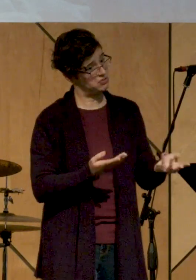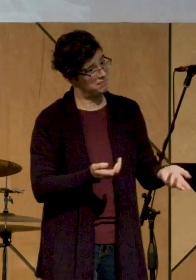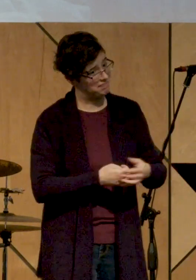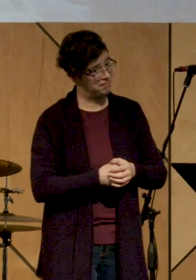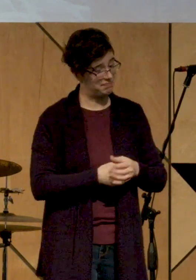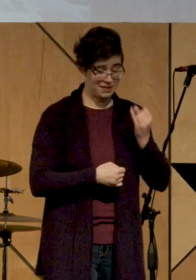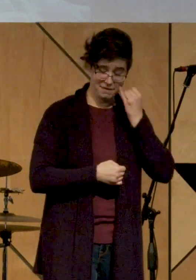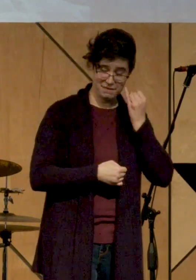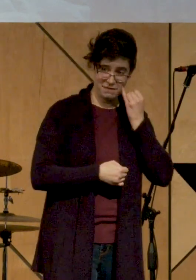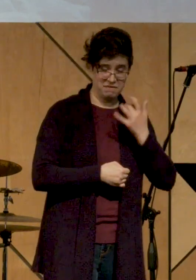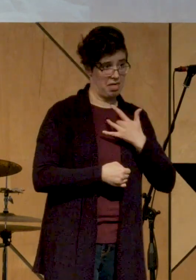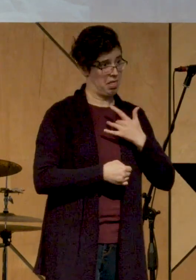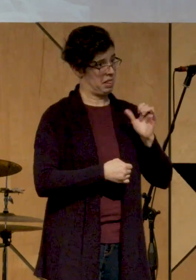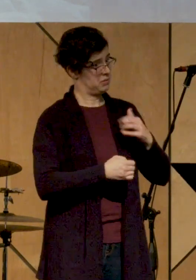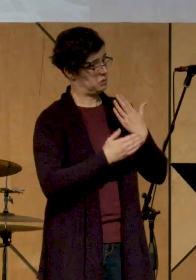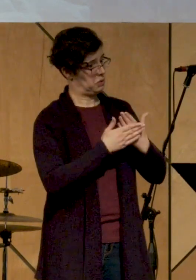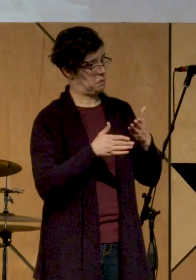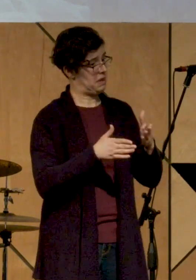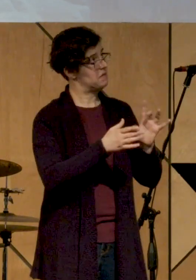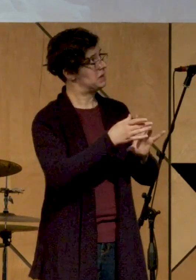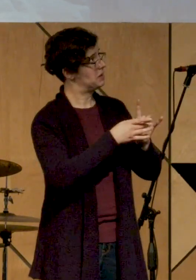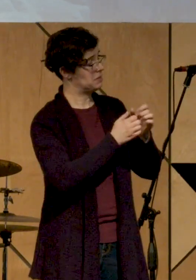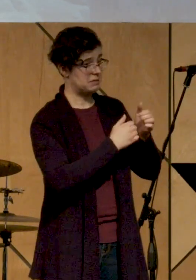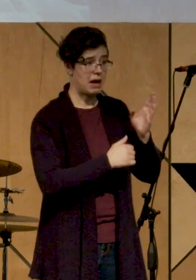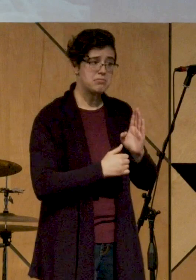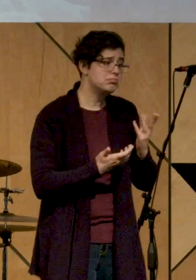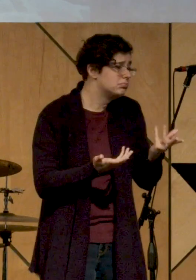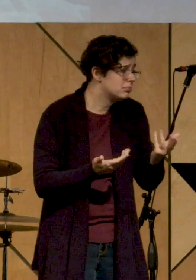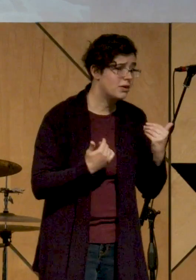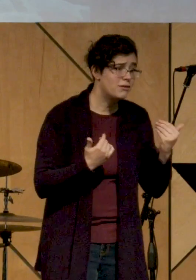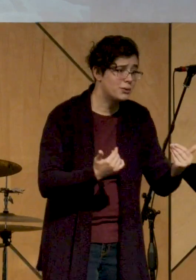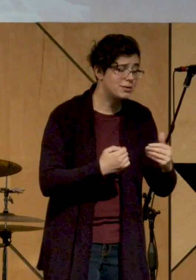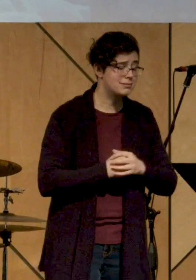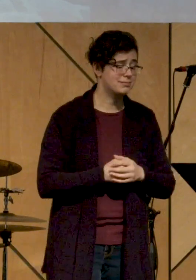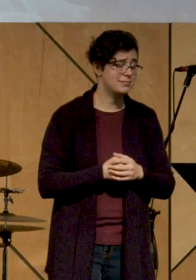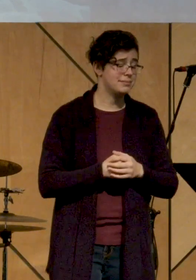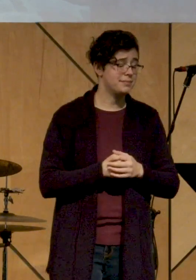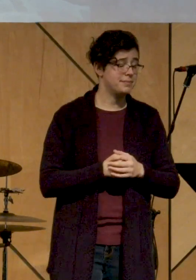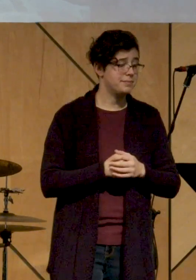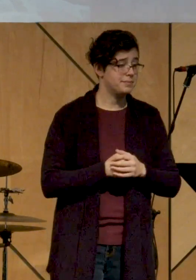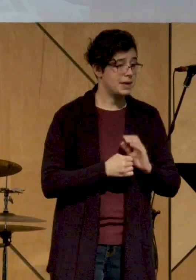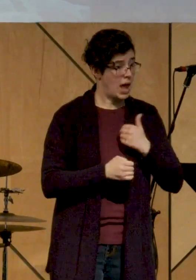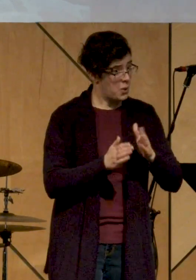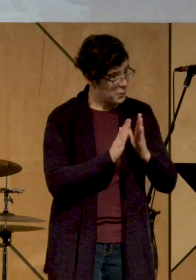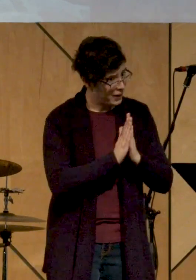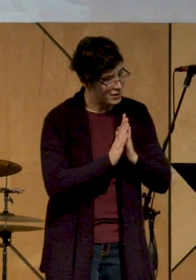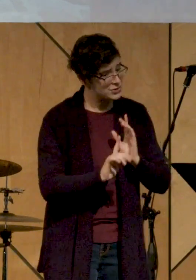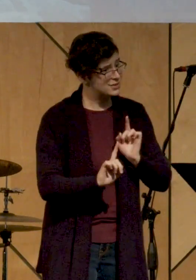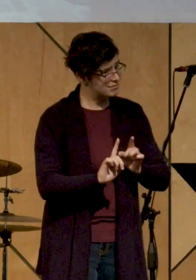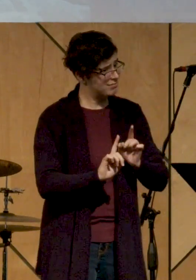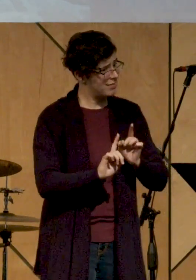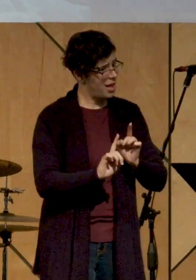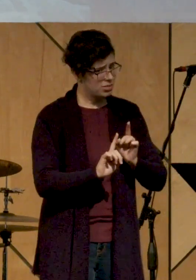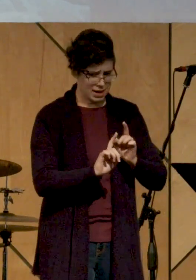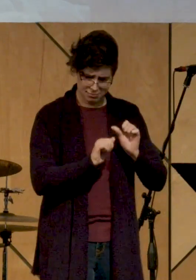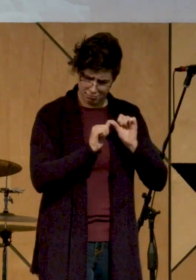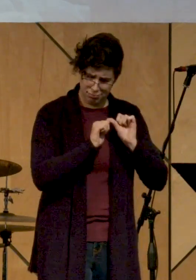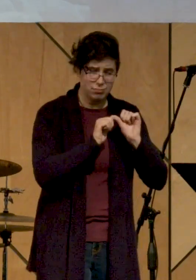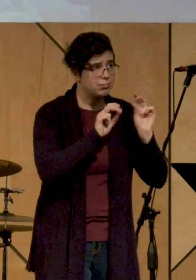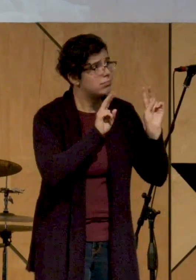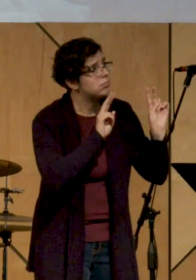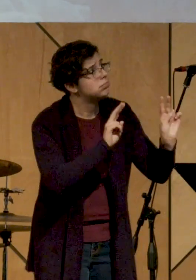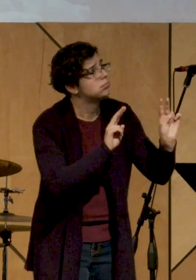you connect that way, man, it would be awesome, easy. So our prayers, they are steadfast, they